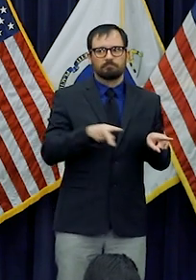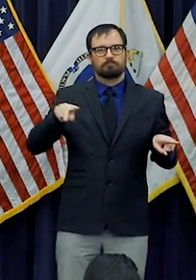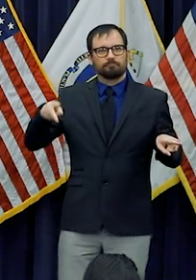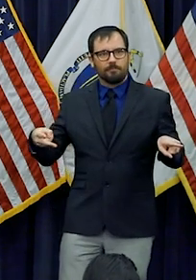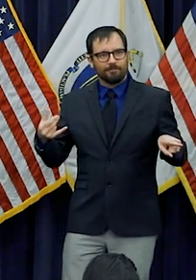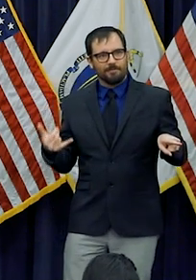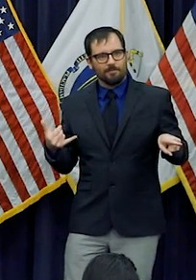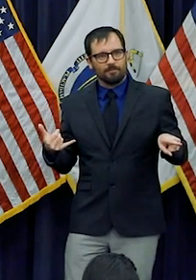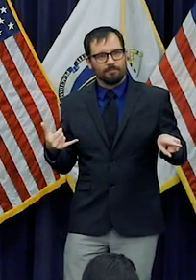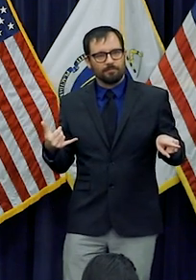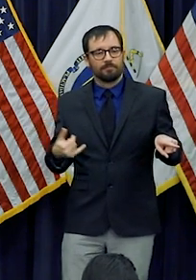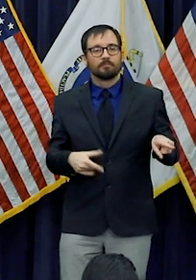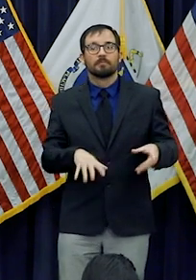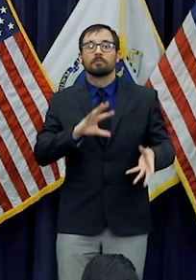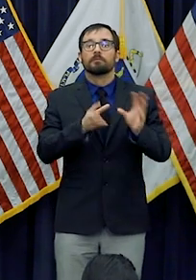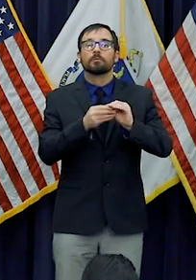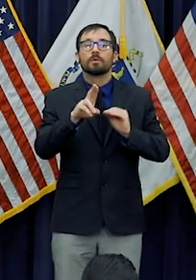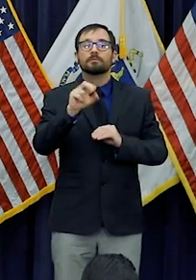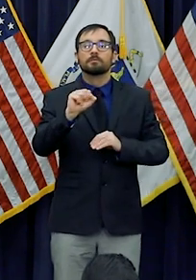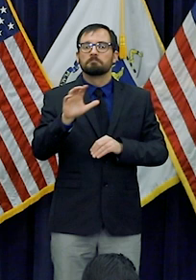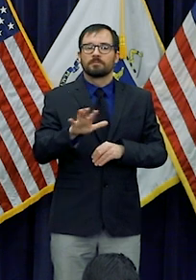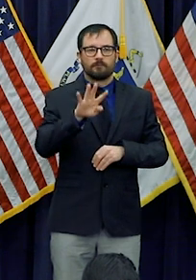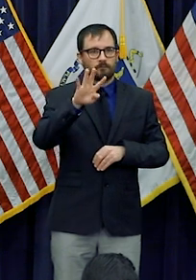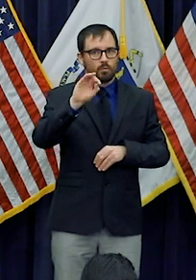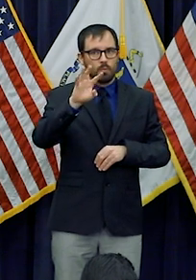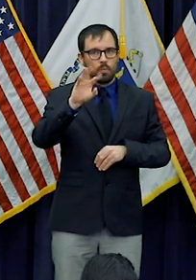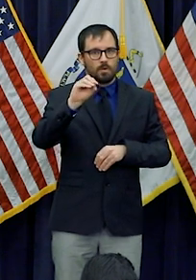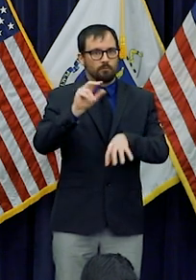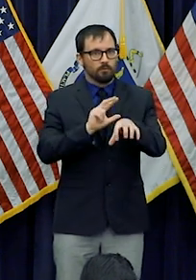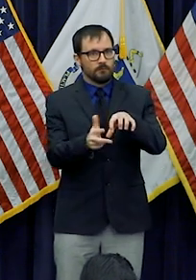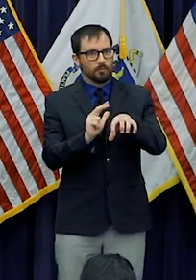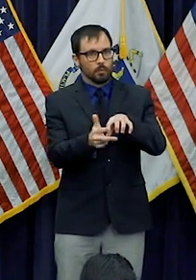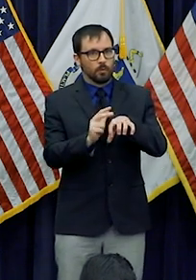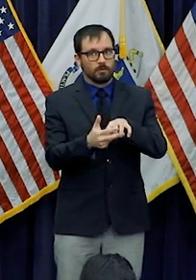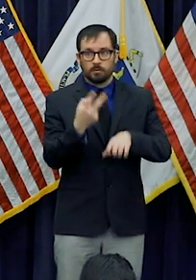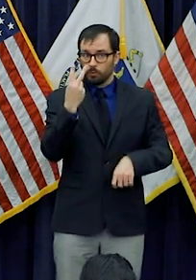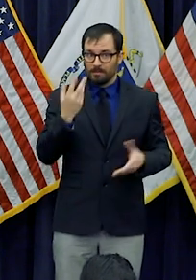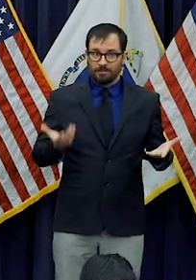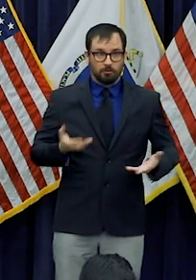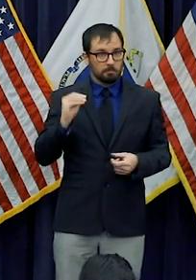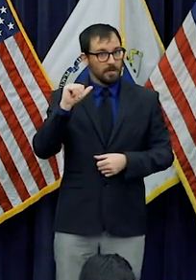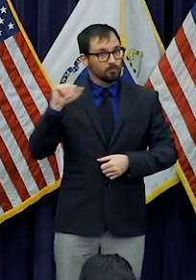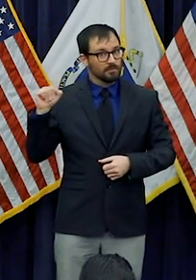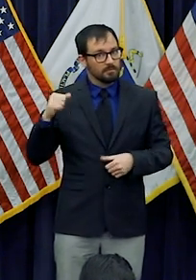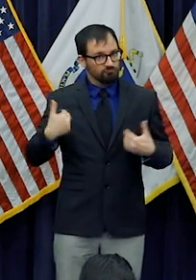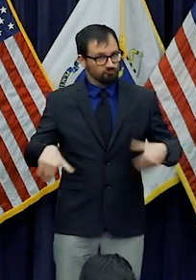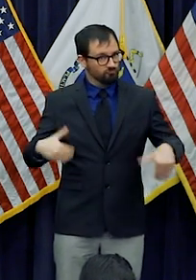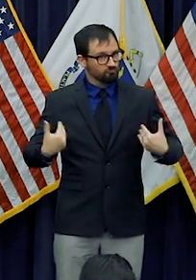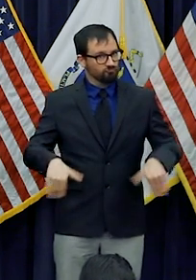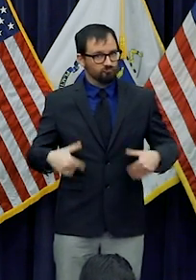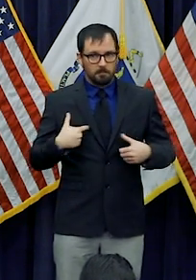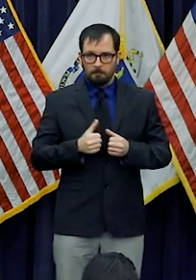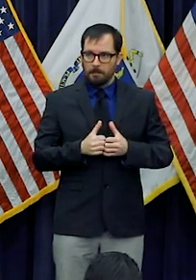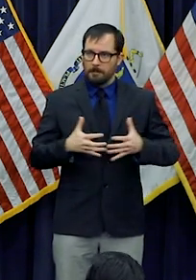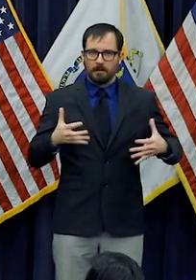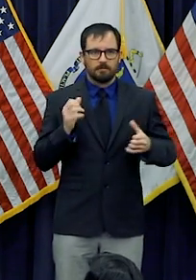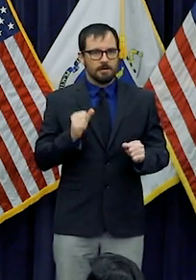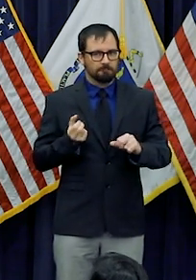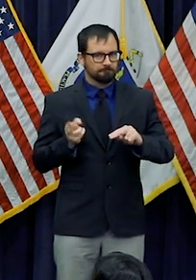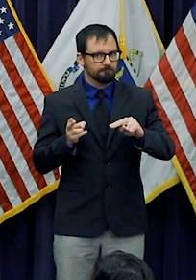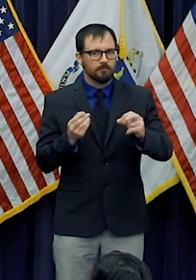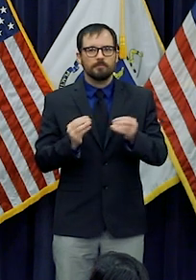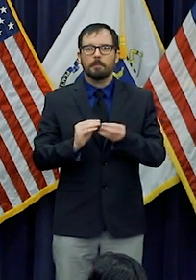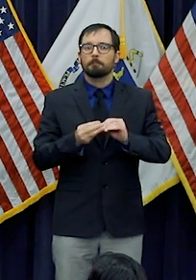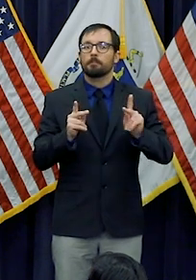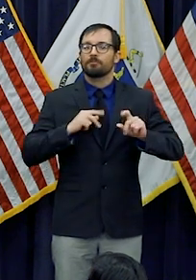our overall effort to expand testing capacity across Massachusetts. As a reminder, for people with questions about